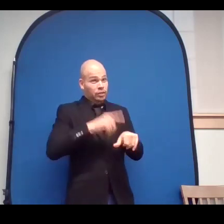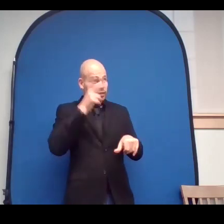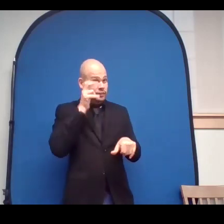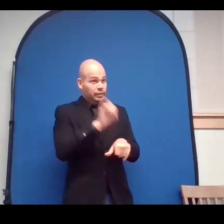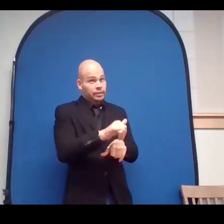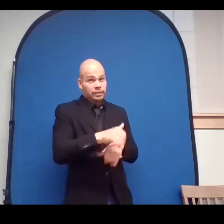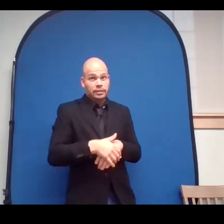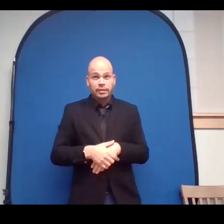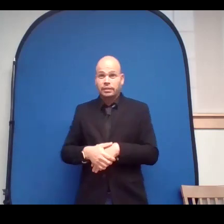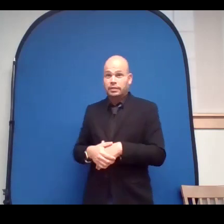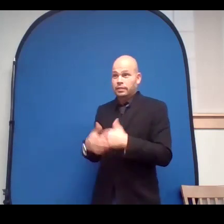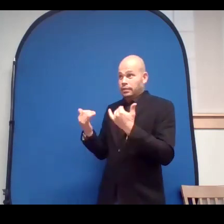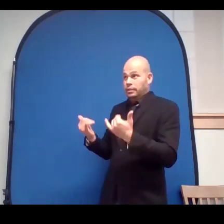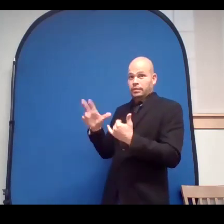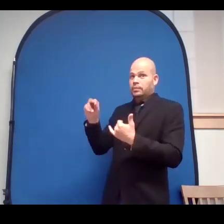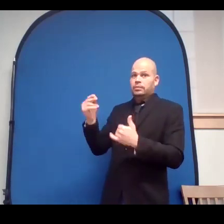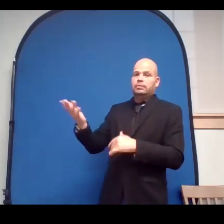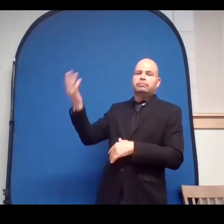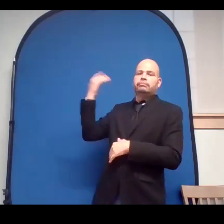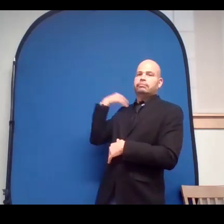No, at the time, yes.